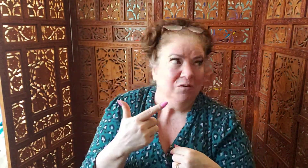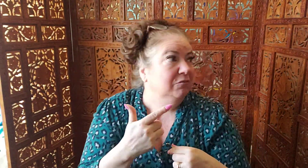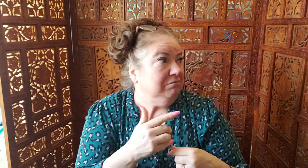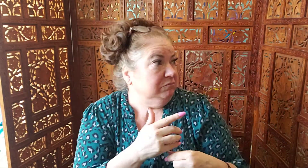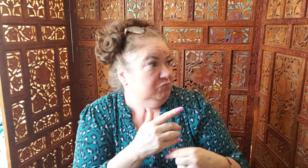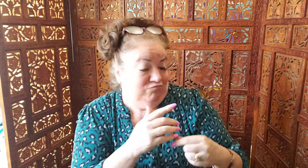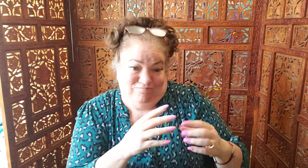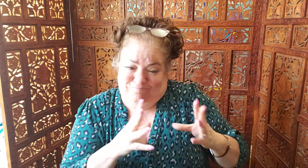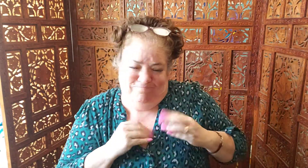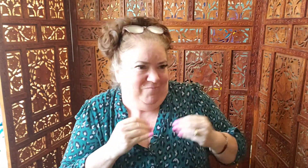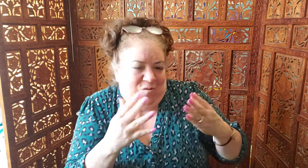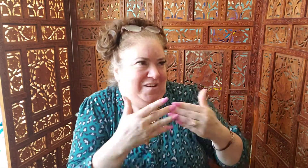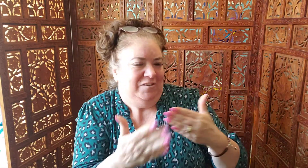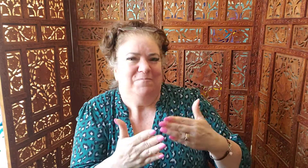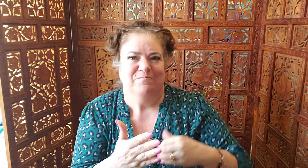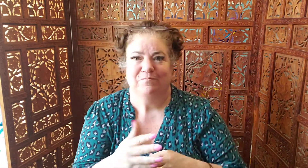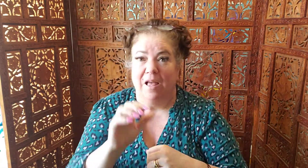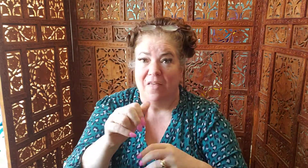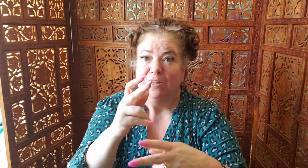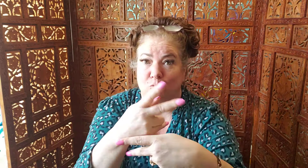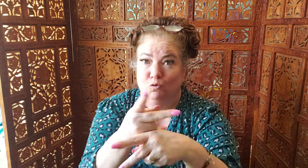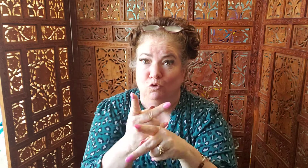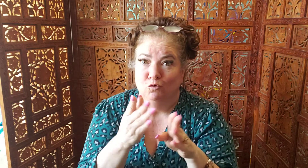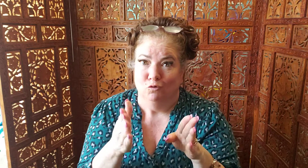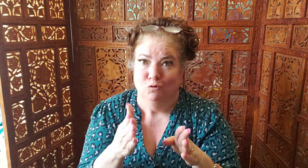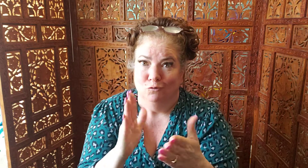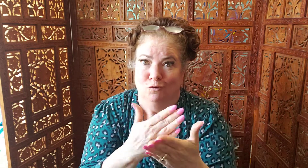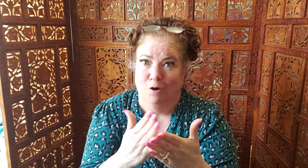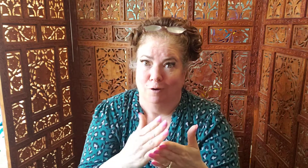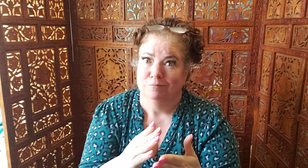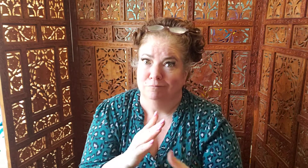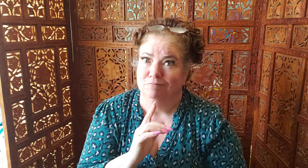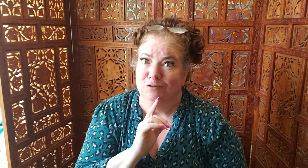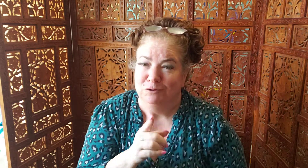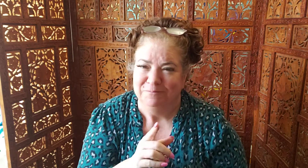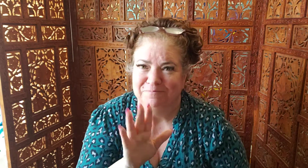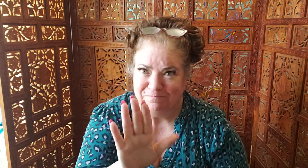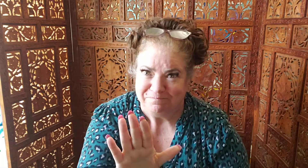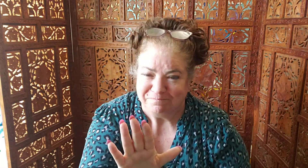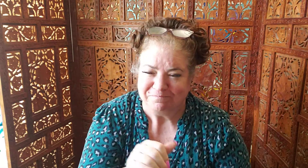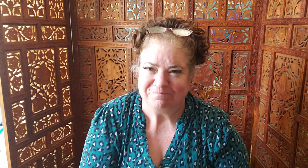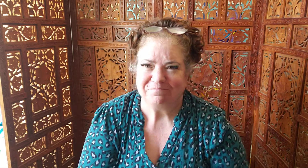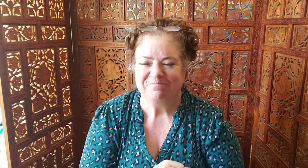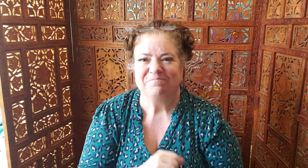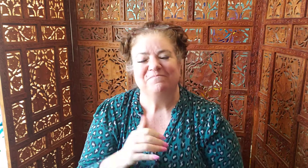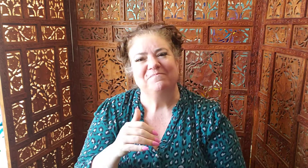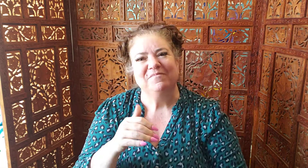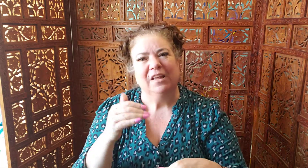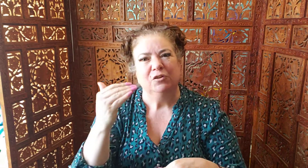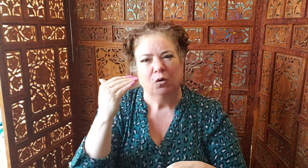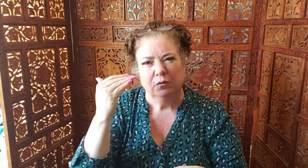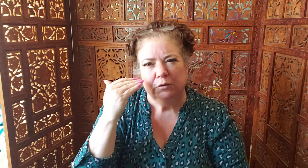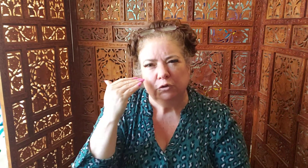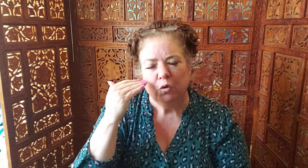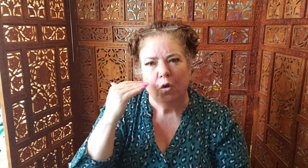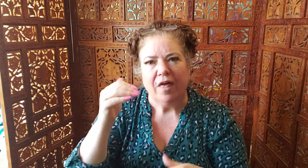you need Now that's a foundation. producer's Otherwise, side. it's risky from the start. Drawing inspiration from an impressionistic painting by Seurat, Stephen